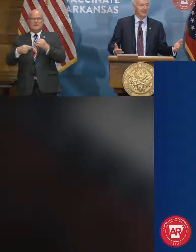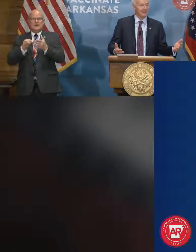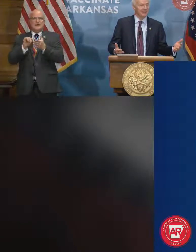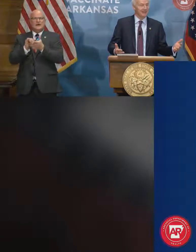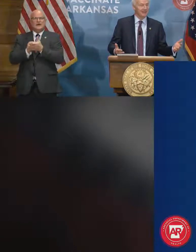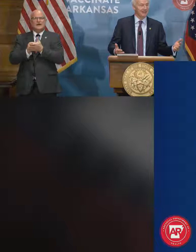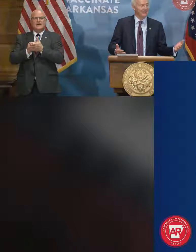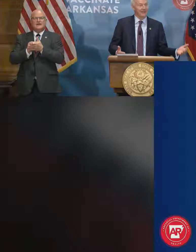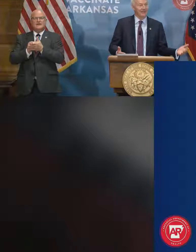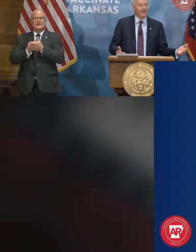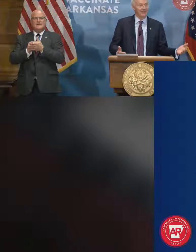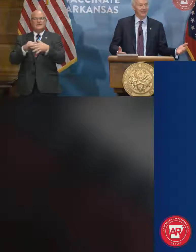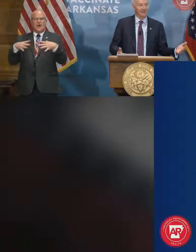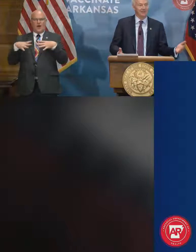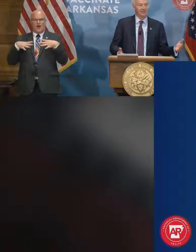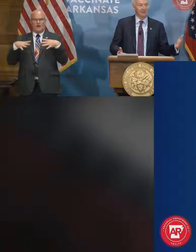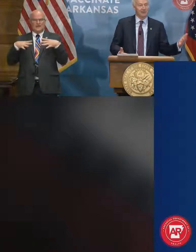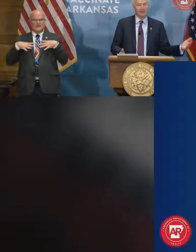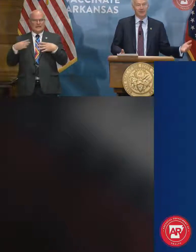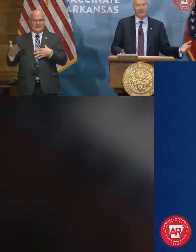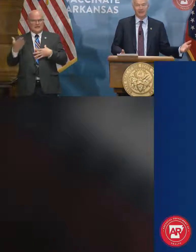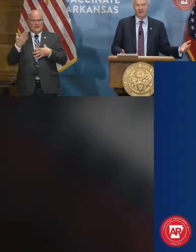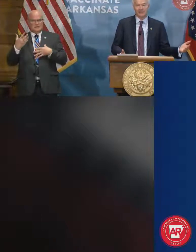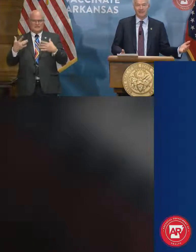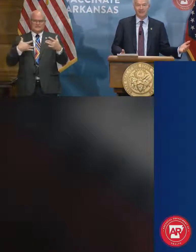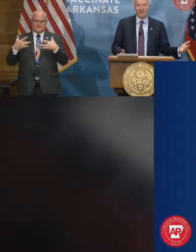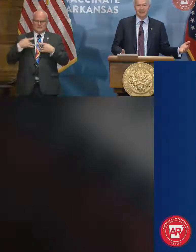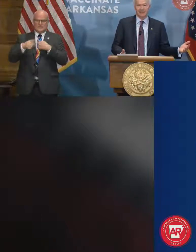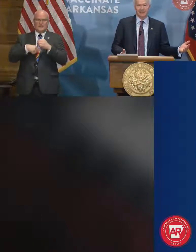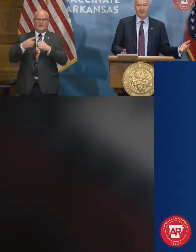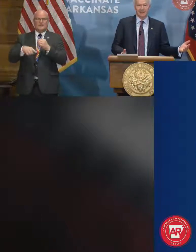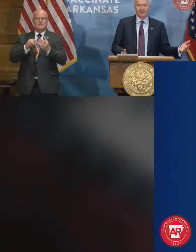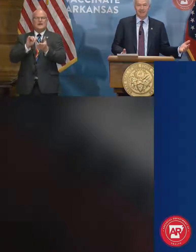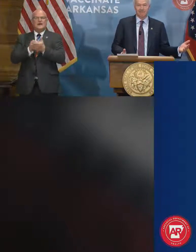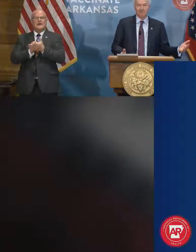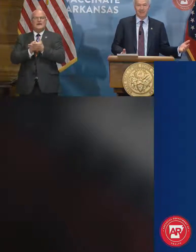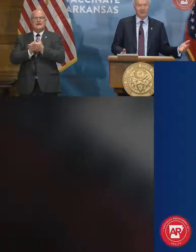the holiday season. We worry about the